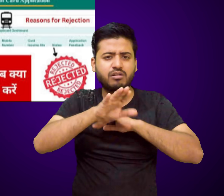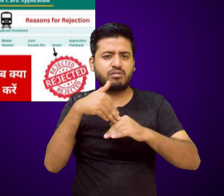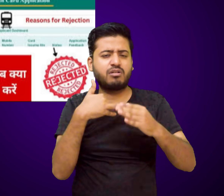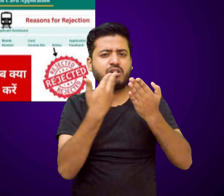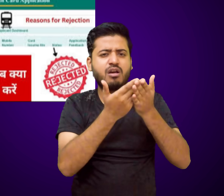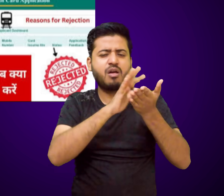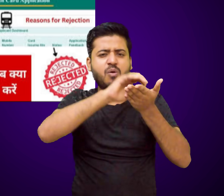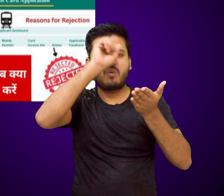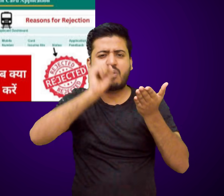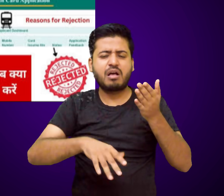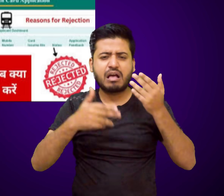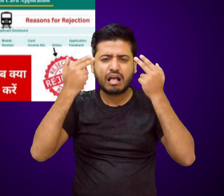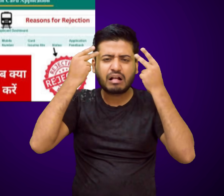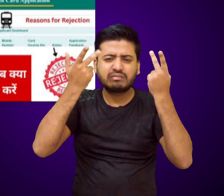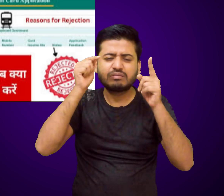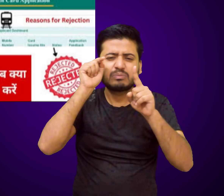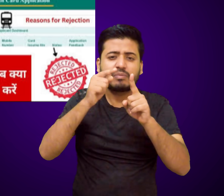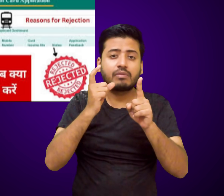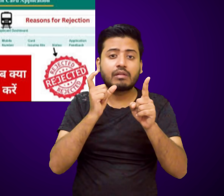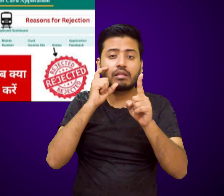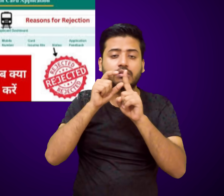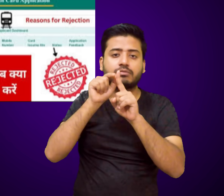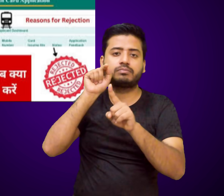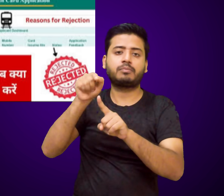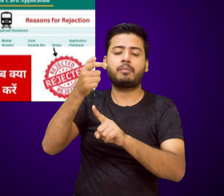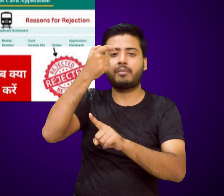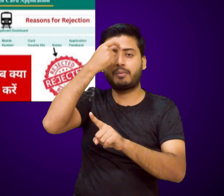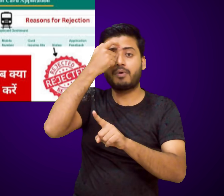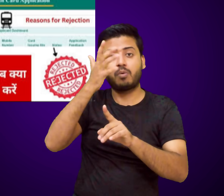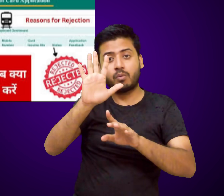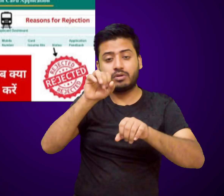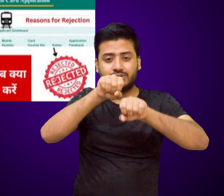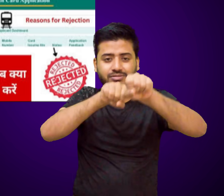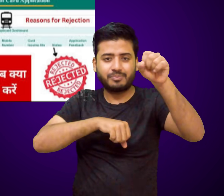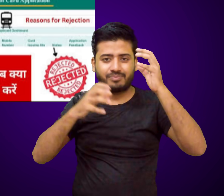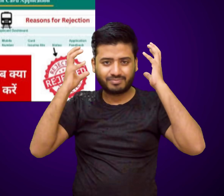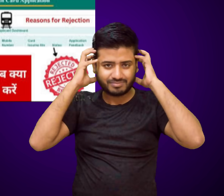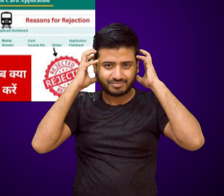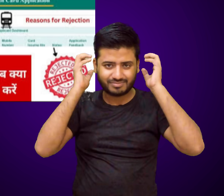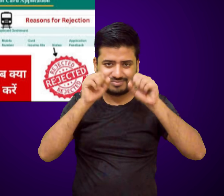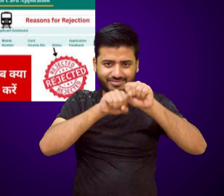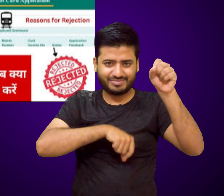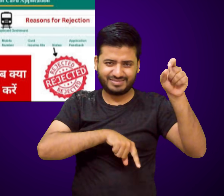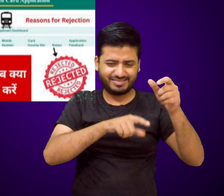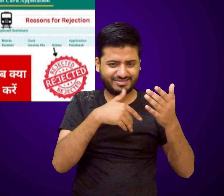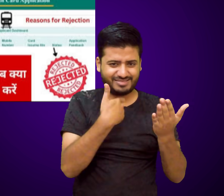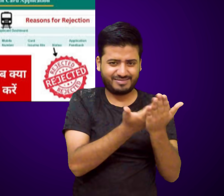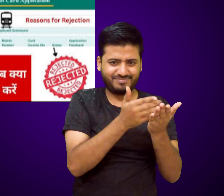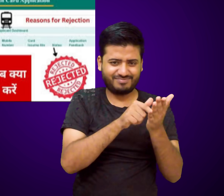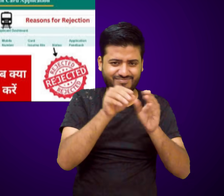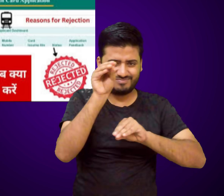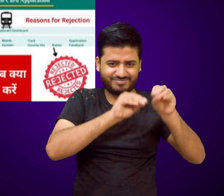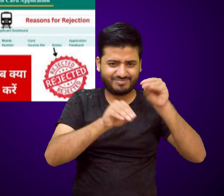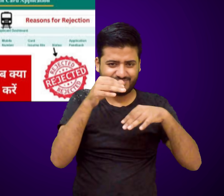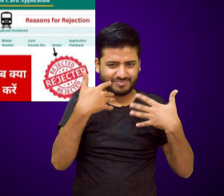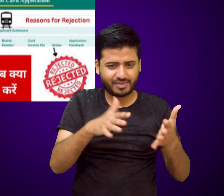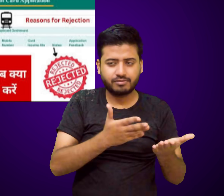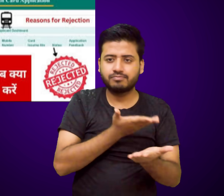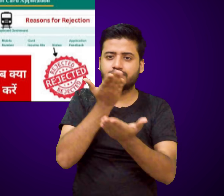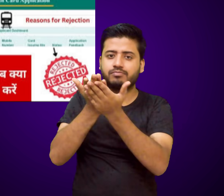out why your application was rejected. You should receive a rejection letter that states the reason. If it's unclear, you have the